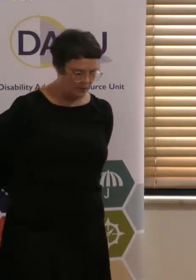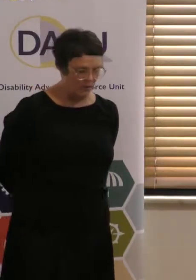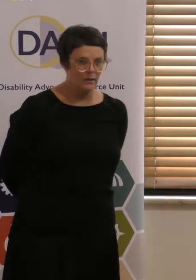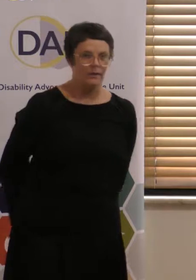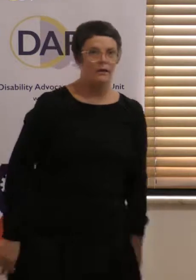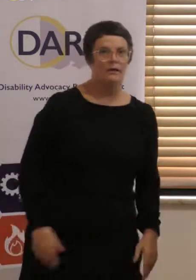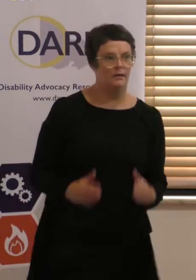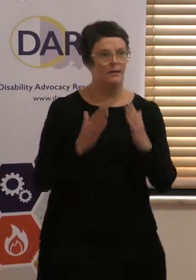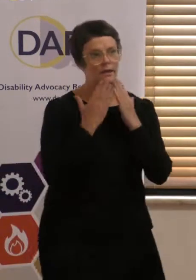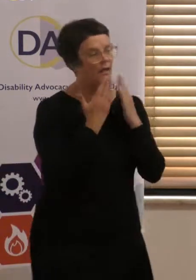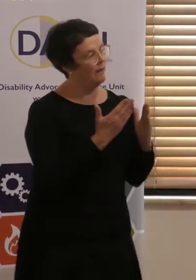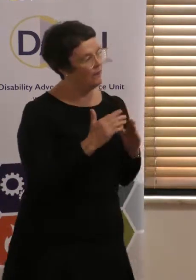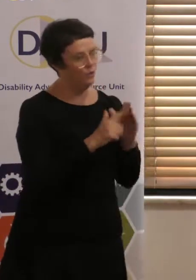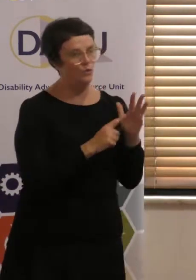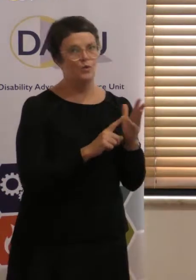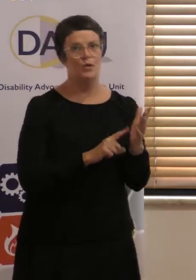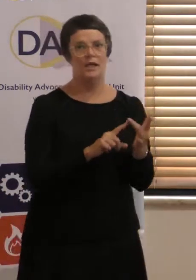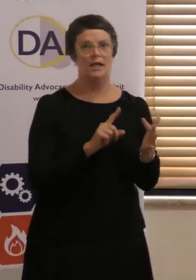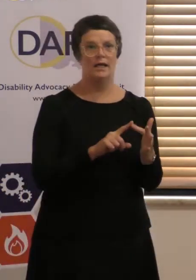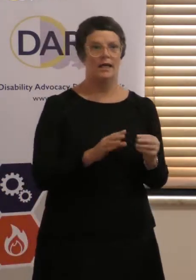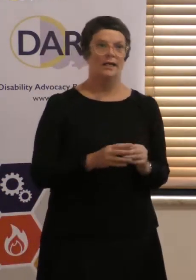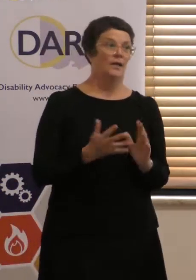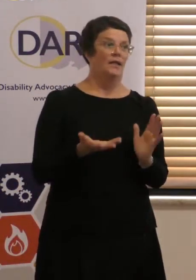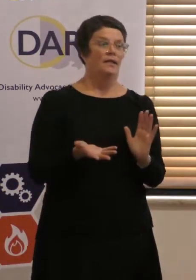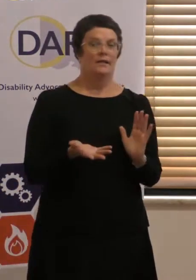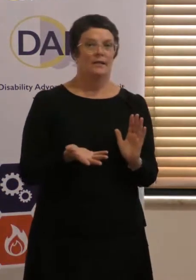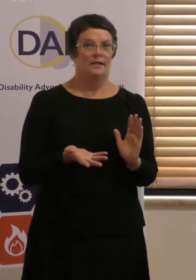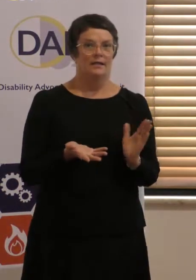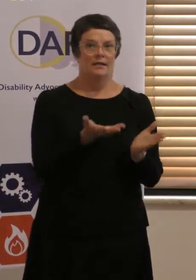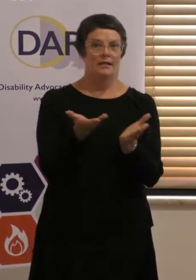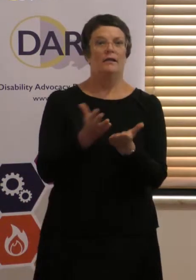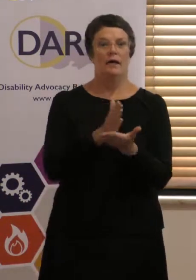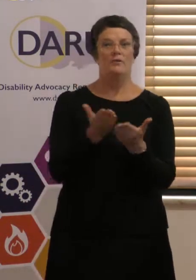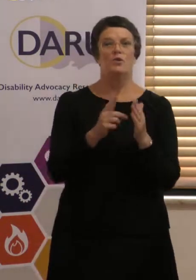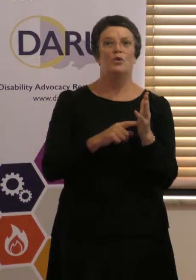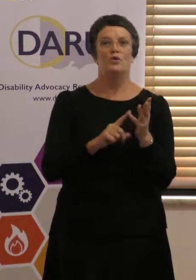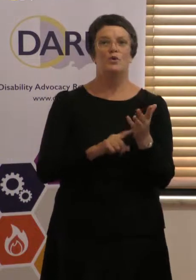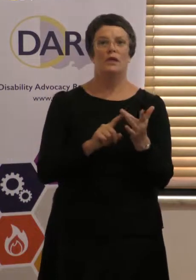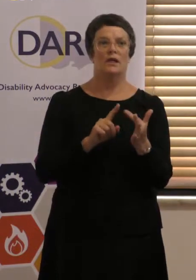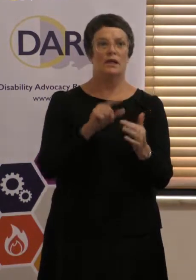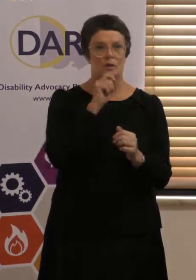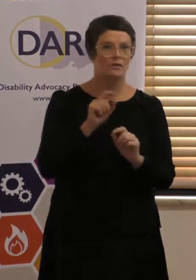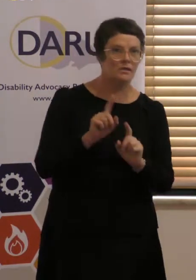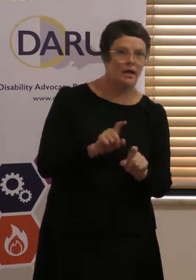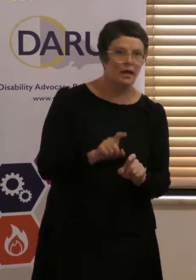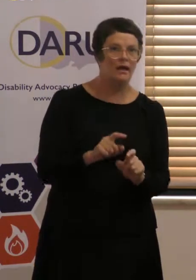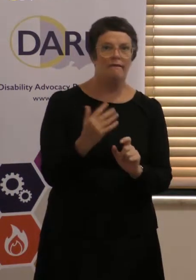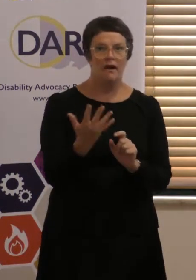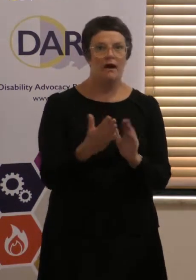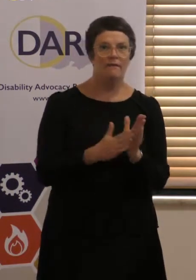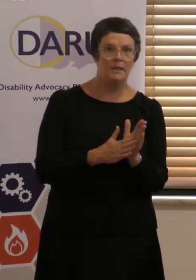Thank you very much, Julie. Well, there you go, people. So I'm sure Julie will stick around for another 5 minutes or